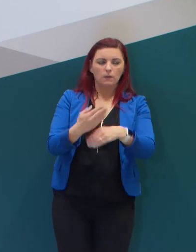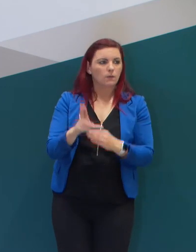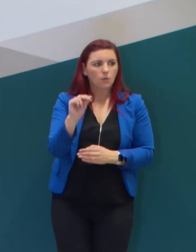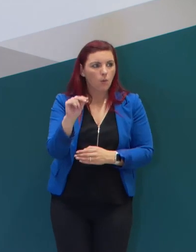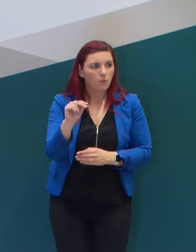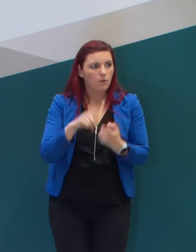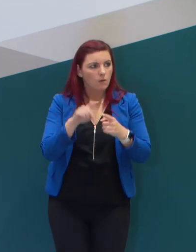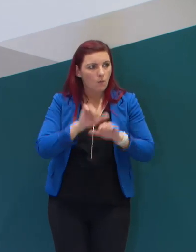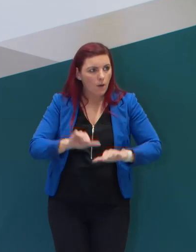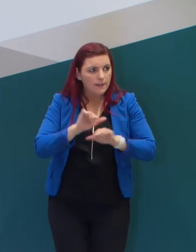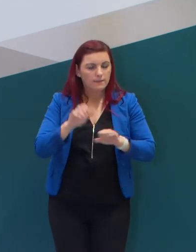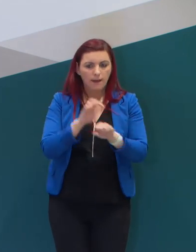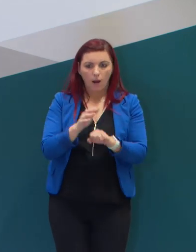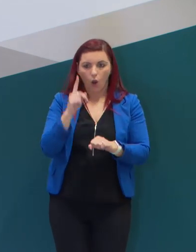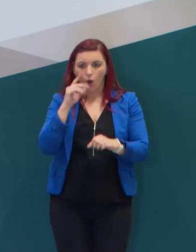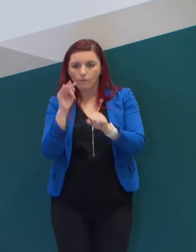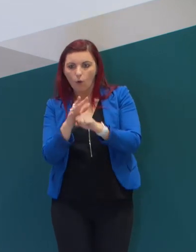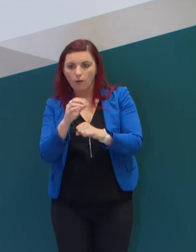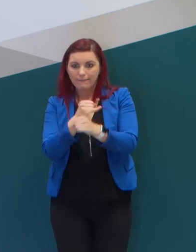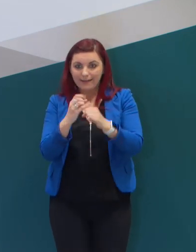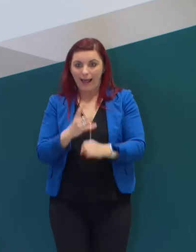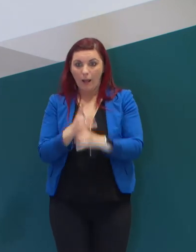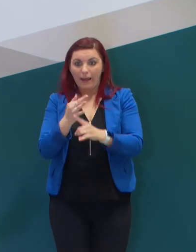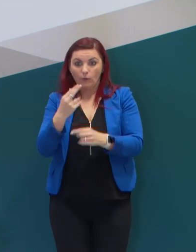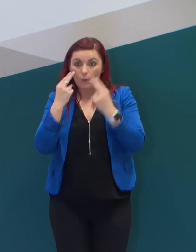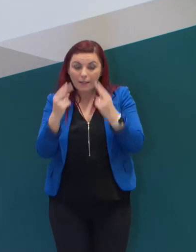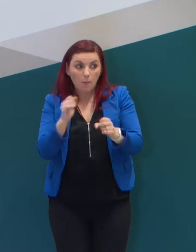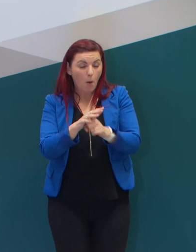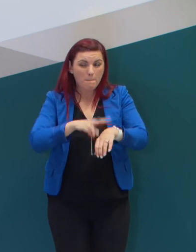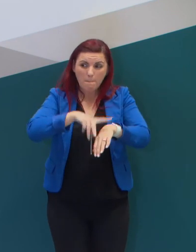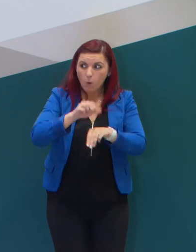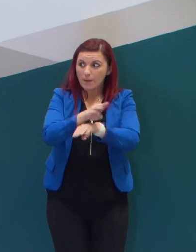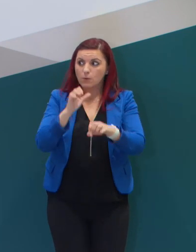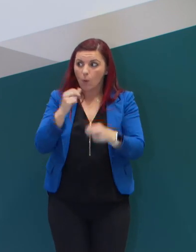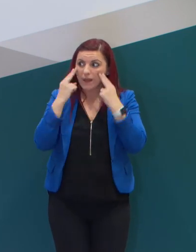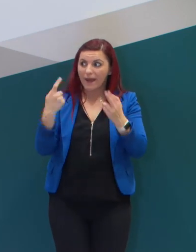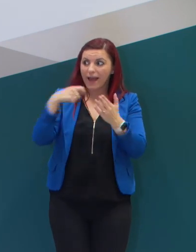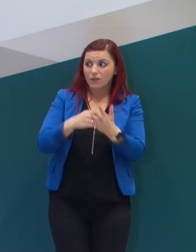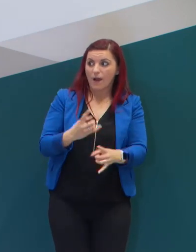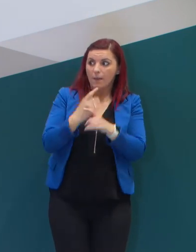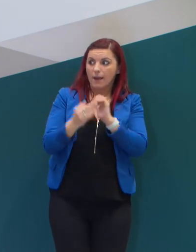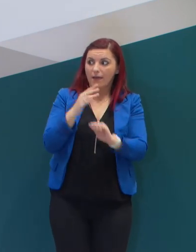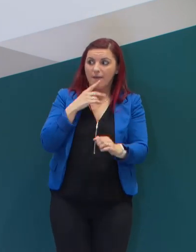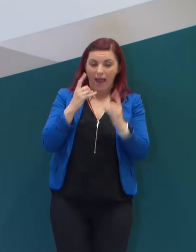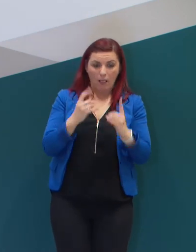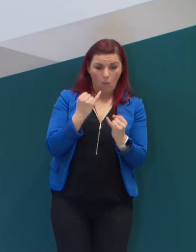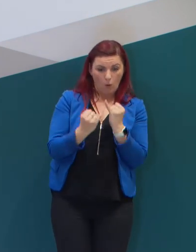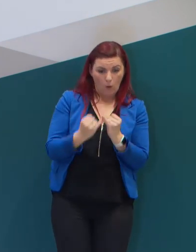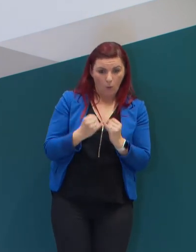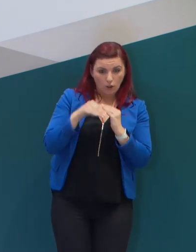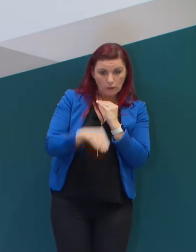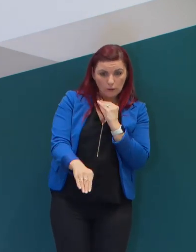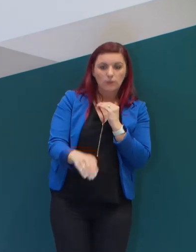seeking help, medical help, if that's what's needed. But for the vast majority of people, as you pointed out in your question, many of these flu-like illnesses,